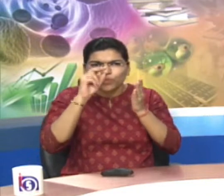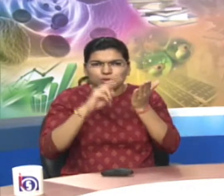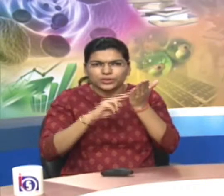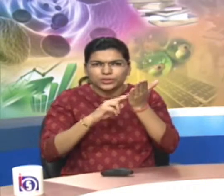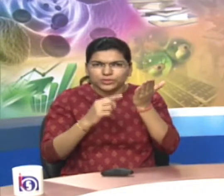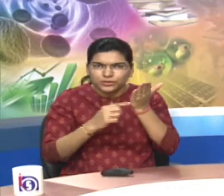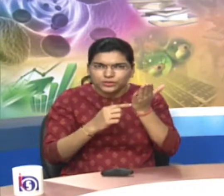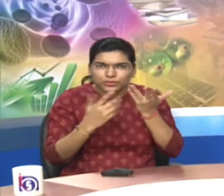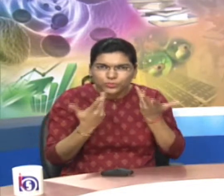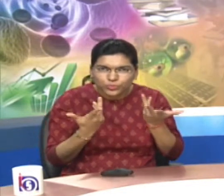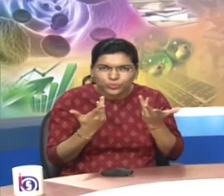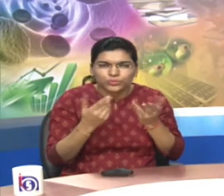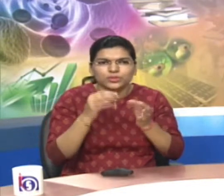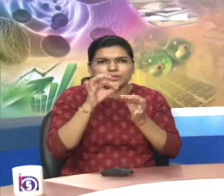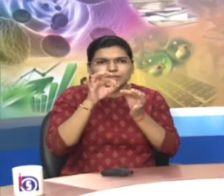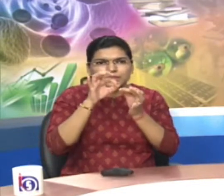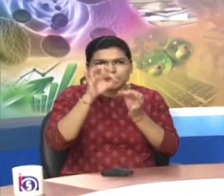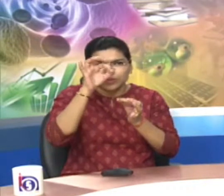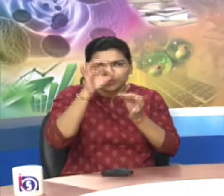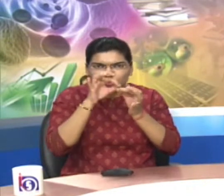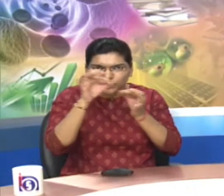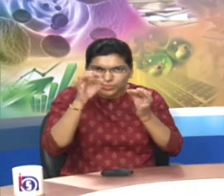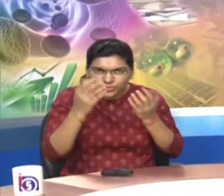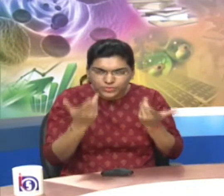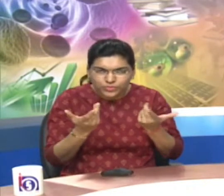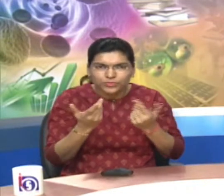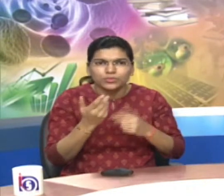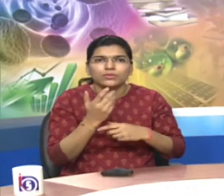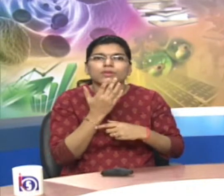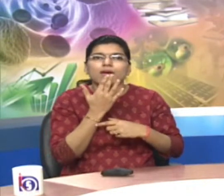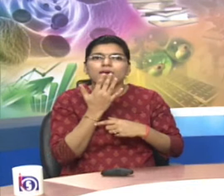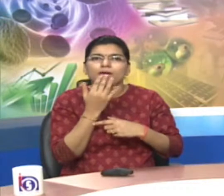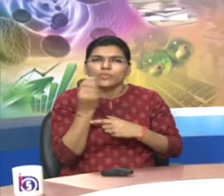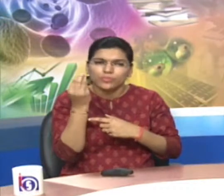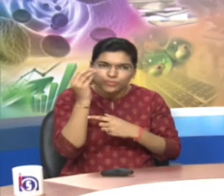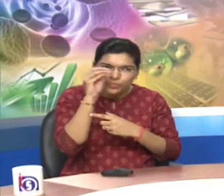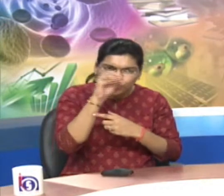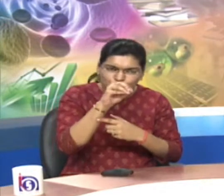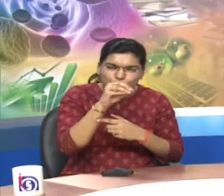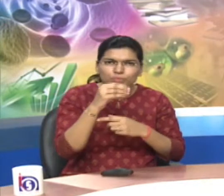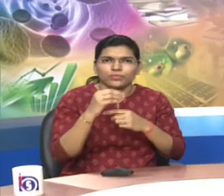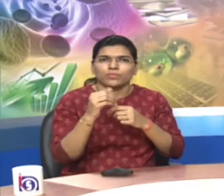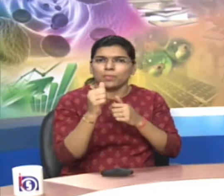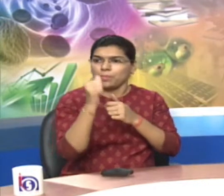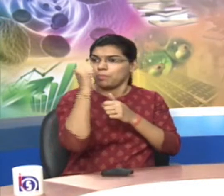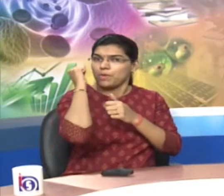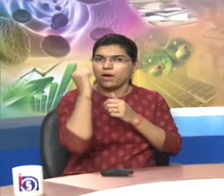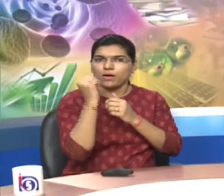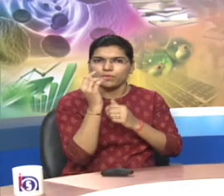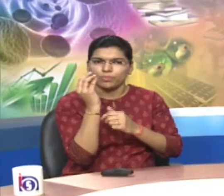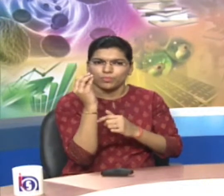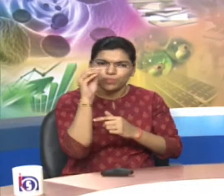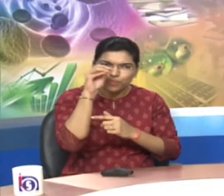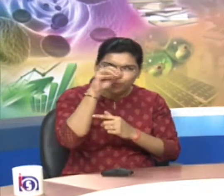calculations, and especially in this chapter we will learn different formatting